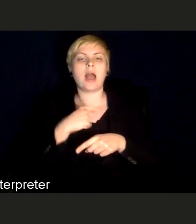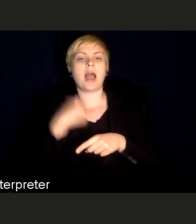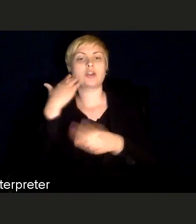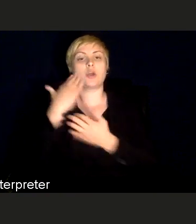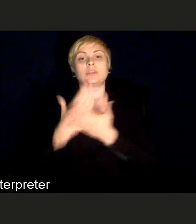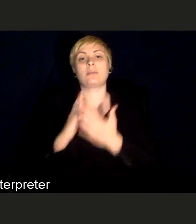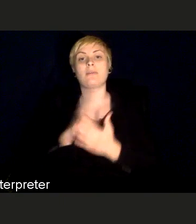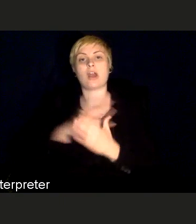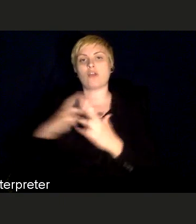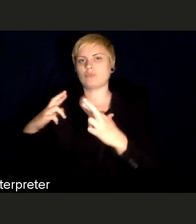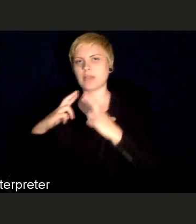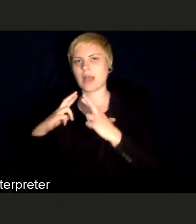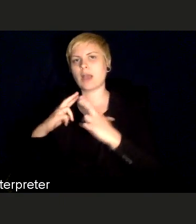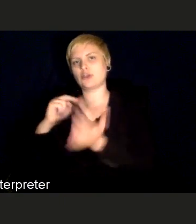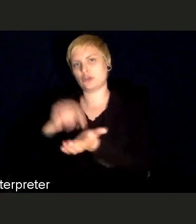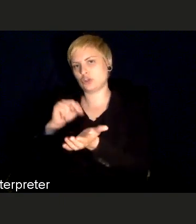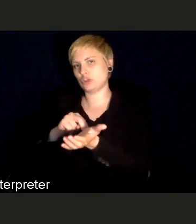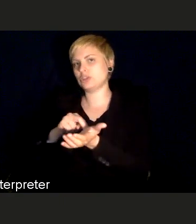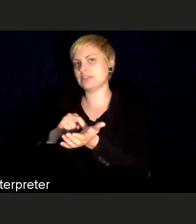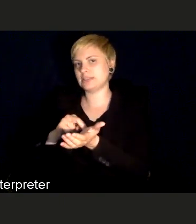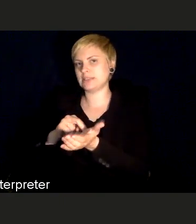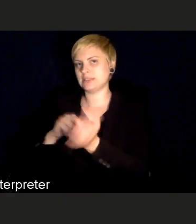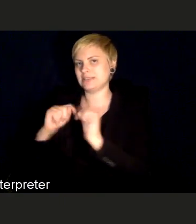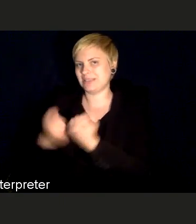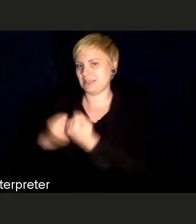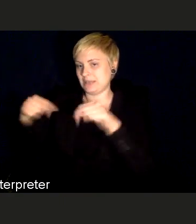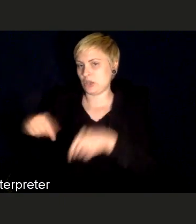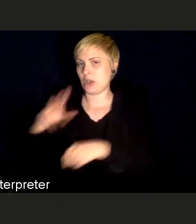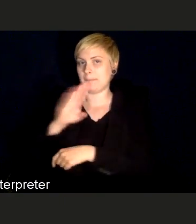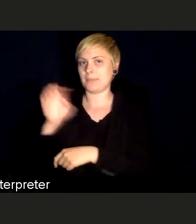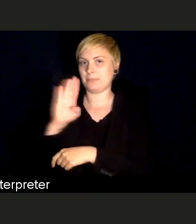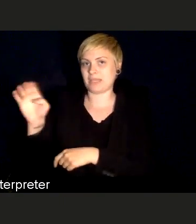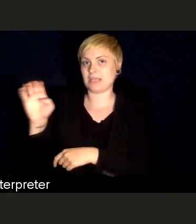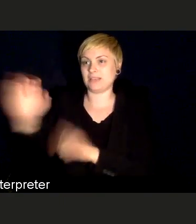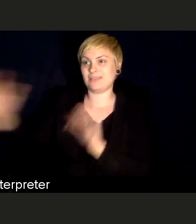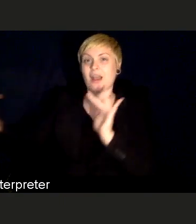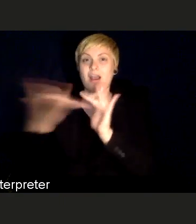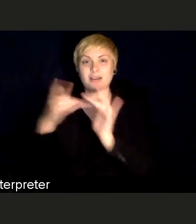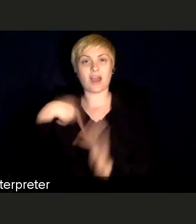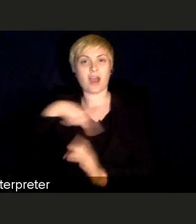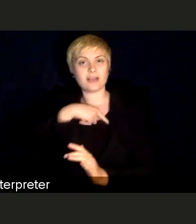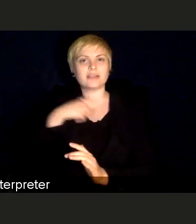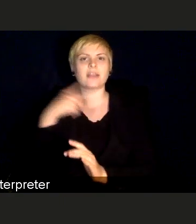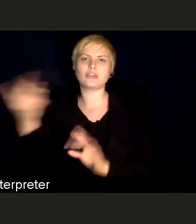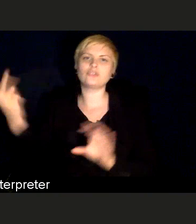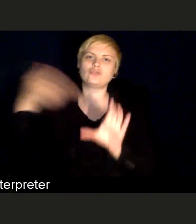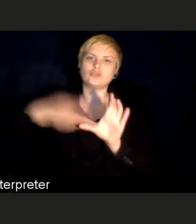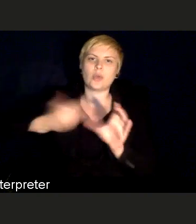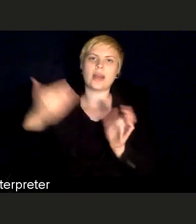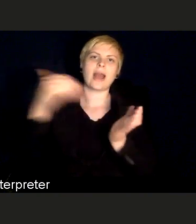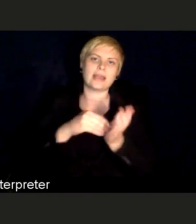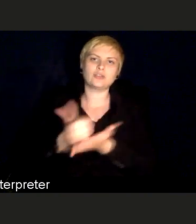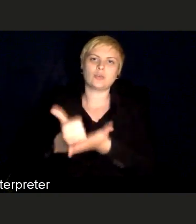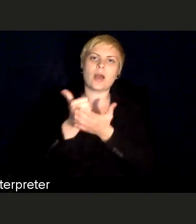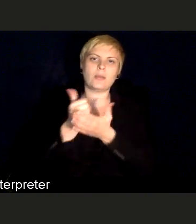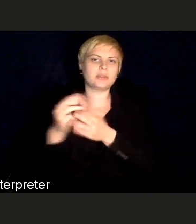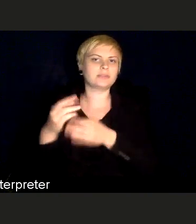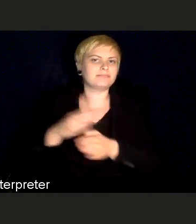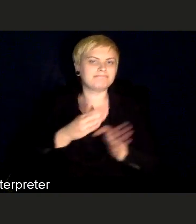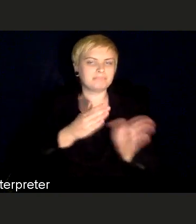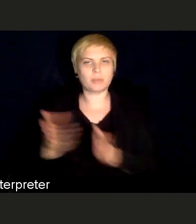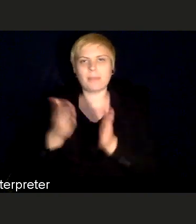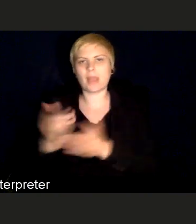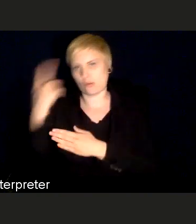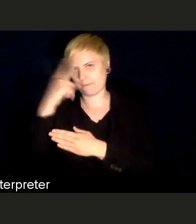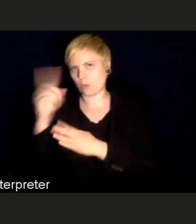retired nursing corps here at Beebe Healthcare have reached out to us and are coming back on to help us prepare for this surge. So there's